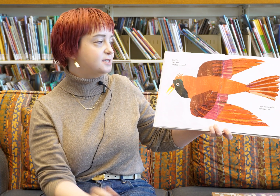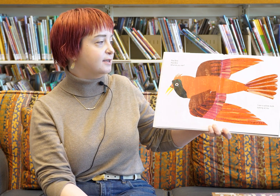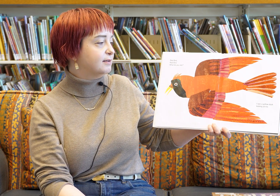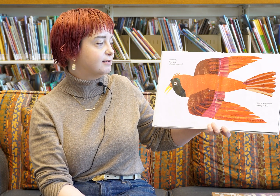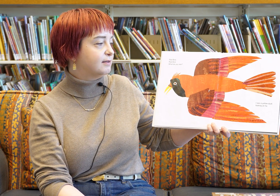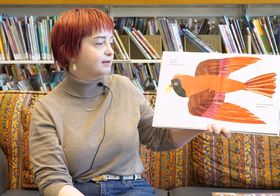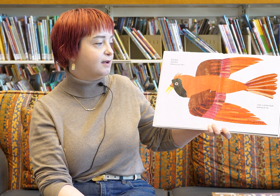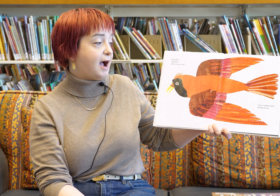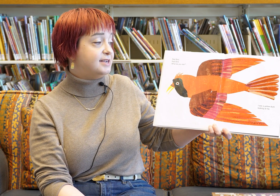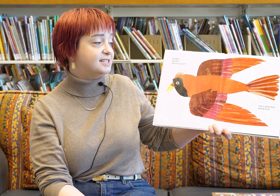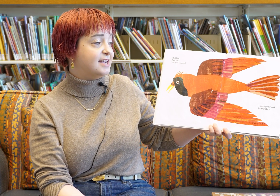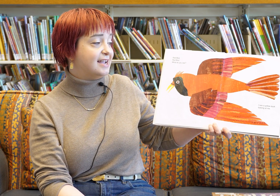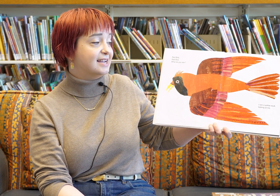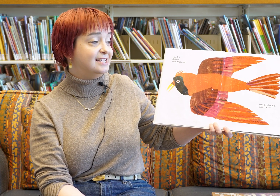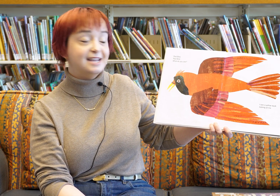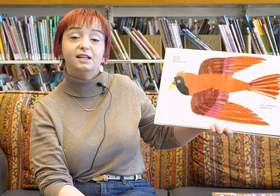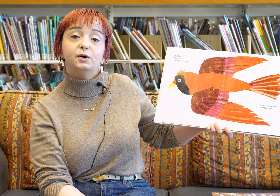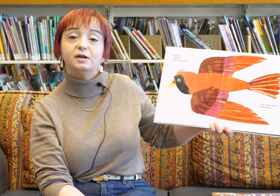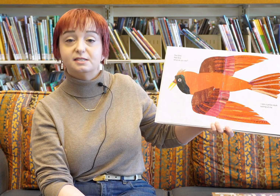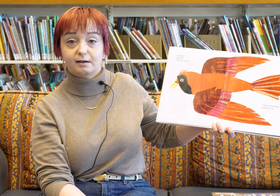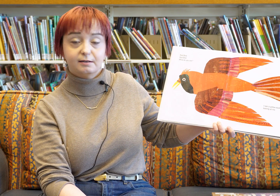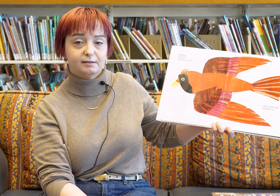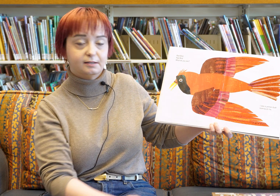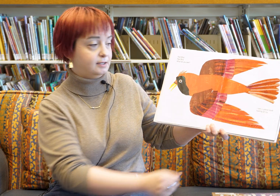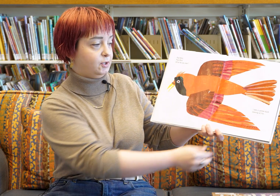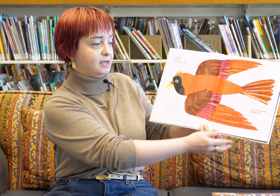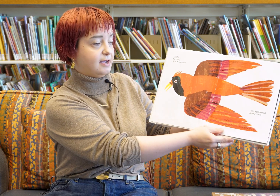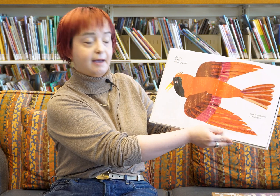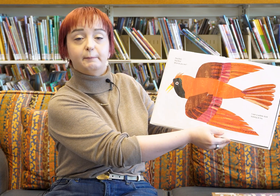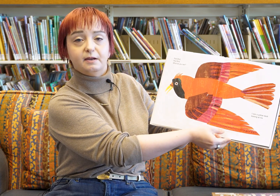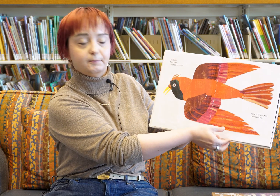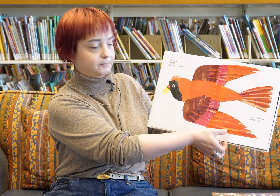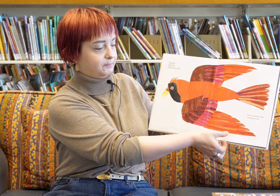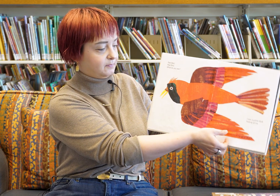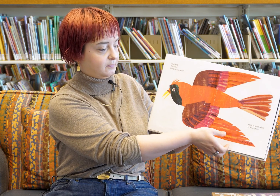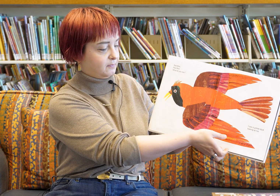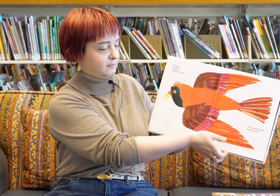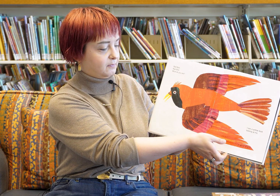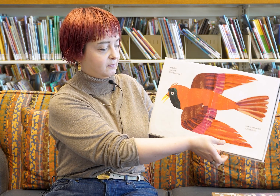see? I see a yellow duck looking at me.